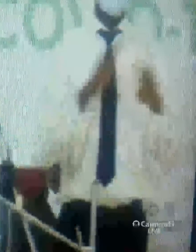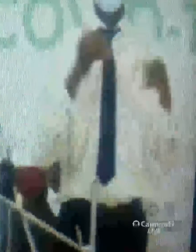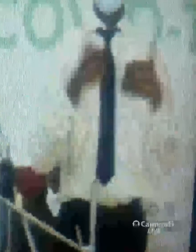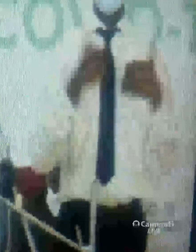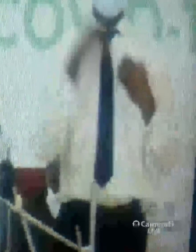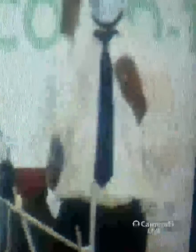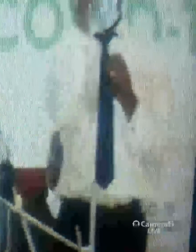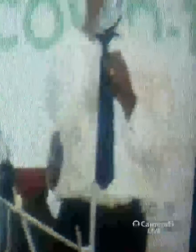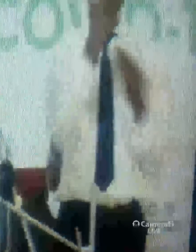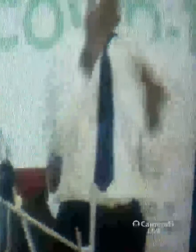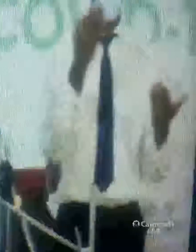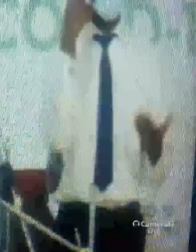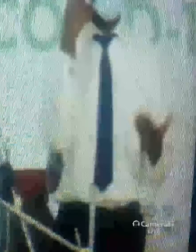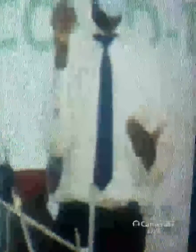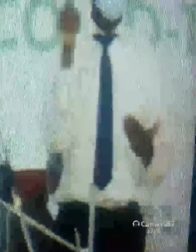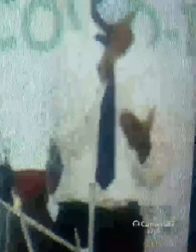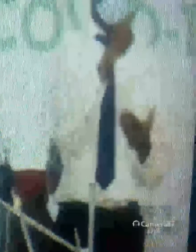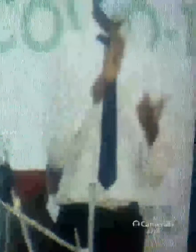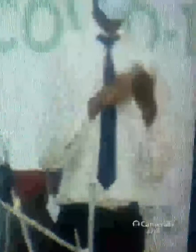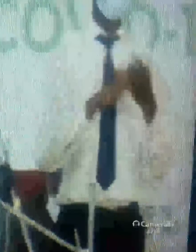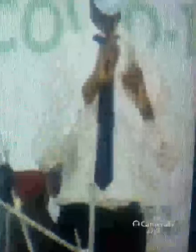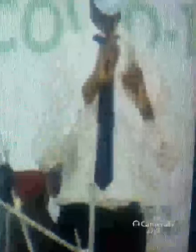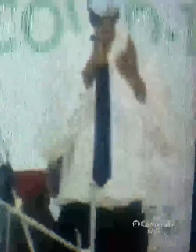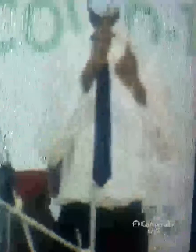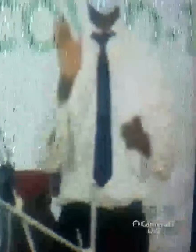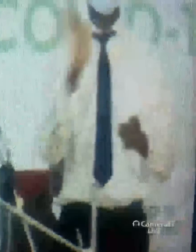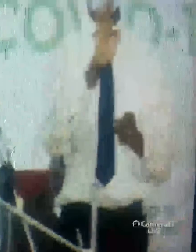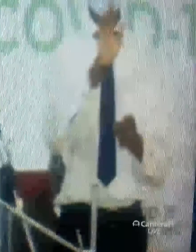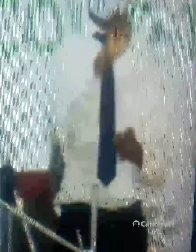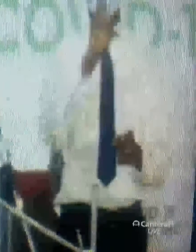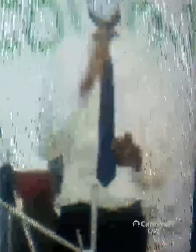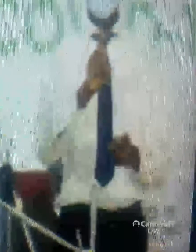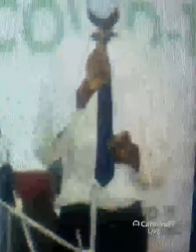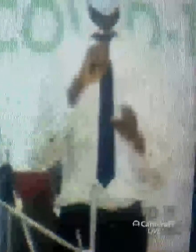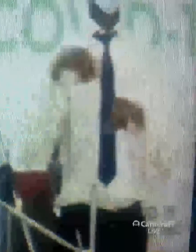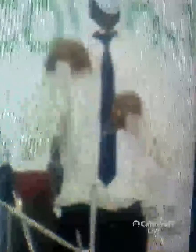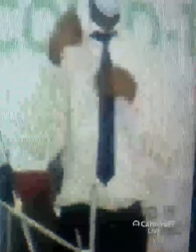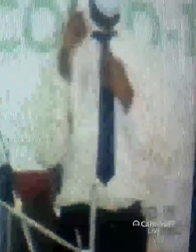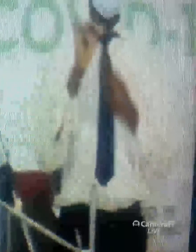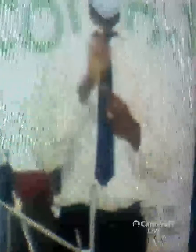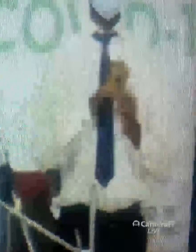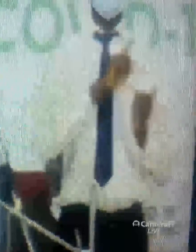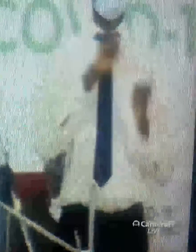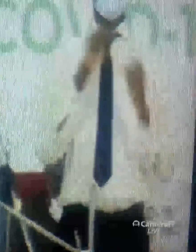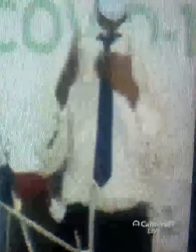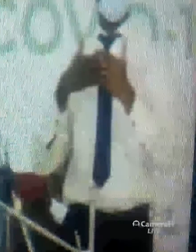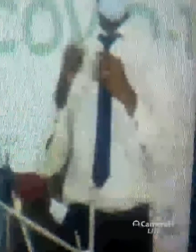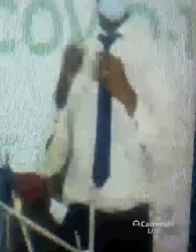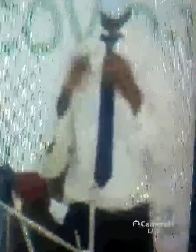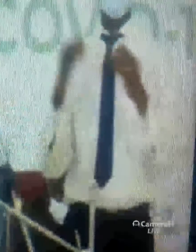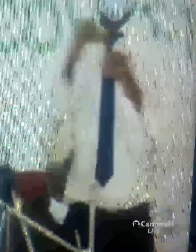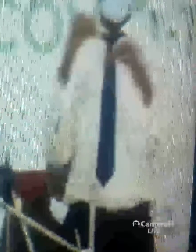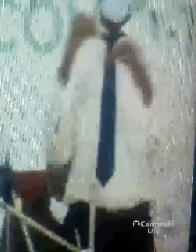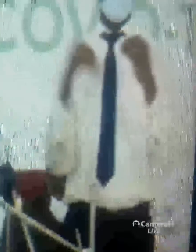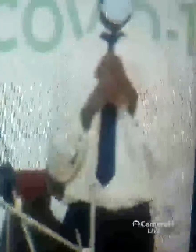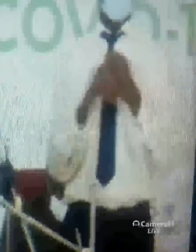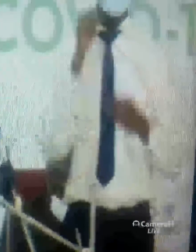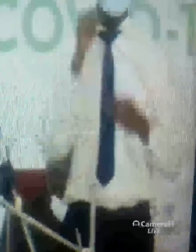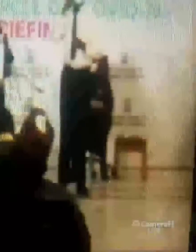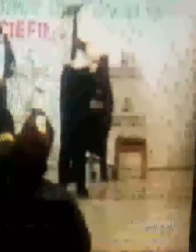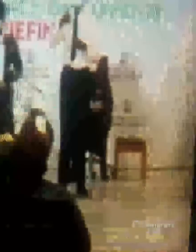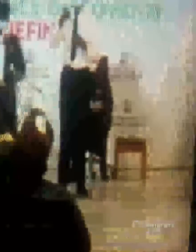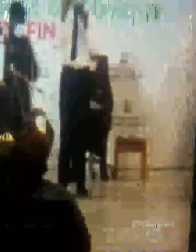right now, I cannot make any comments on this until I go through my briefing tomorrow. Thank you very